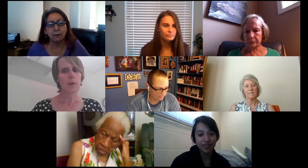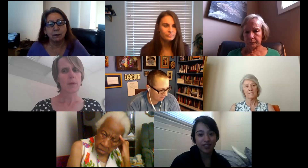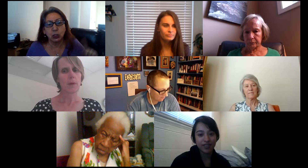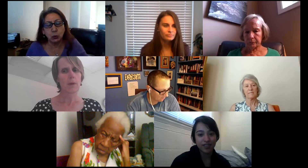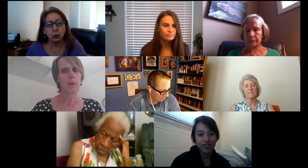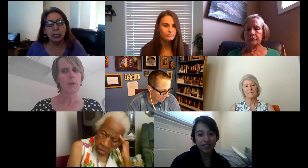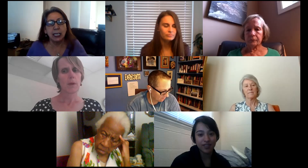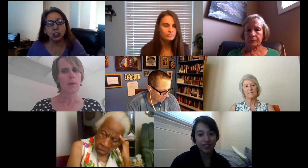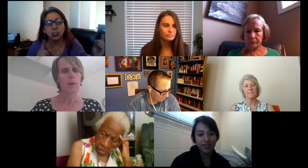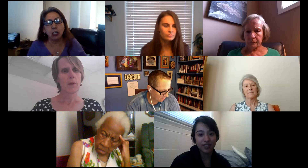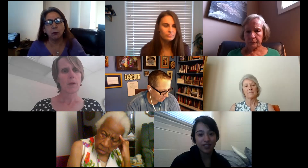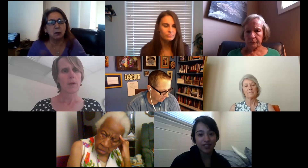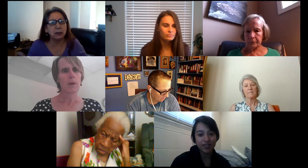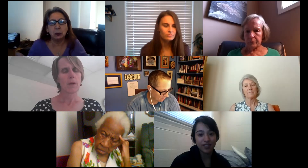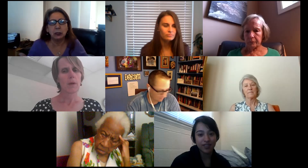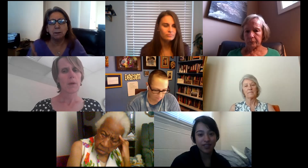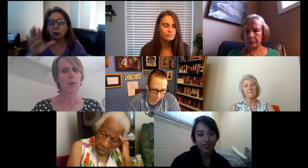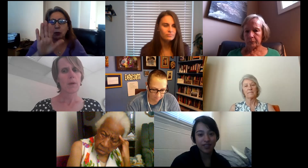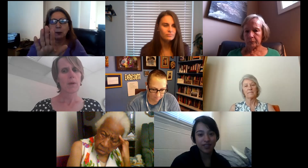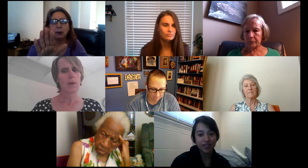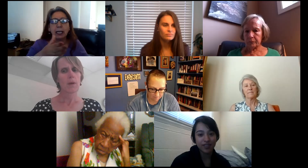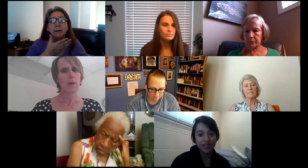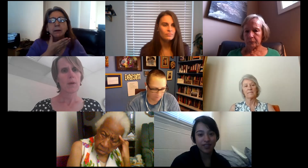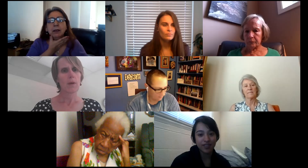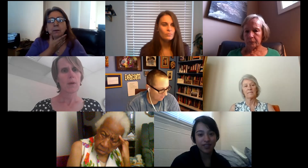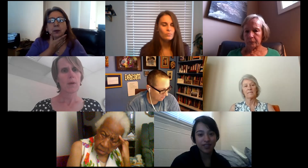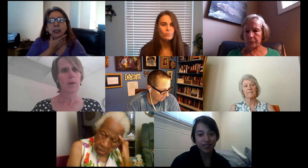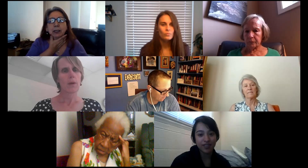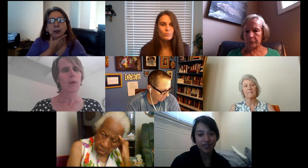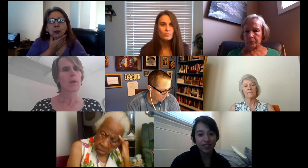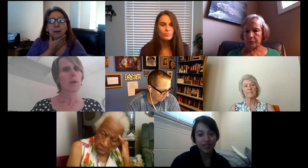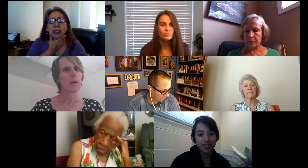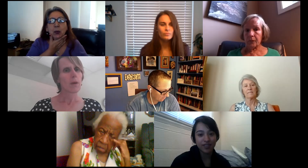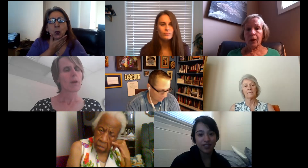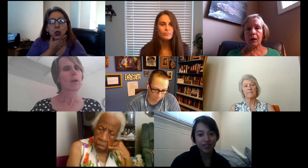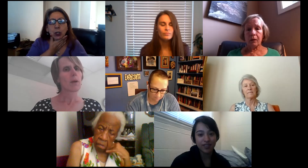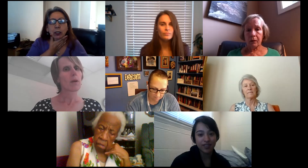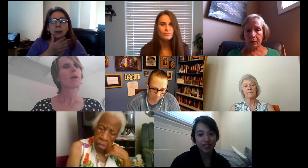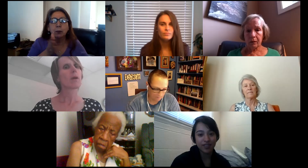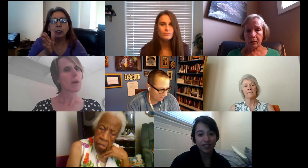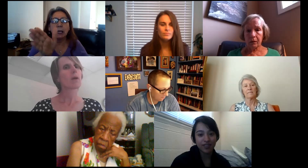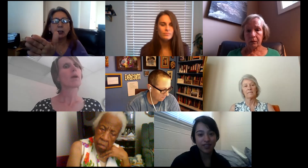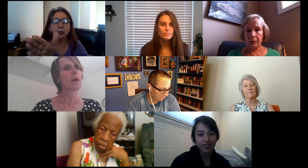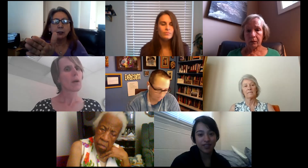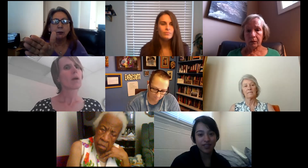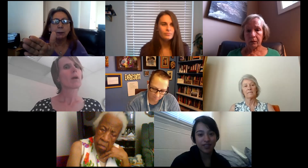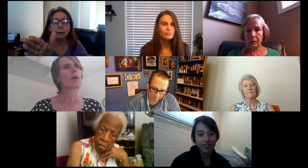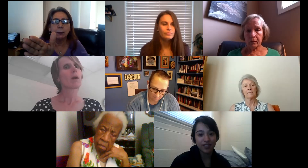the school, and she taught me. It was so simple. Grab her hand, put it here, repeat the word, put it back on her, repeat the